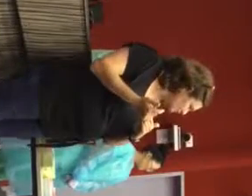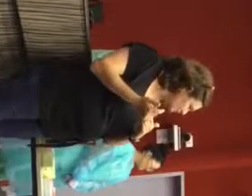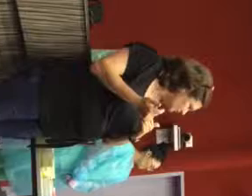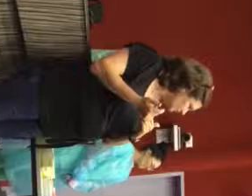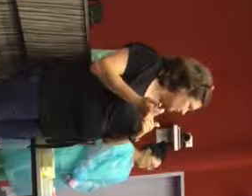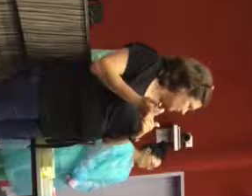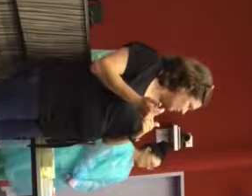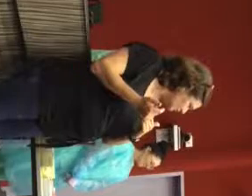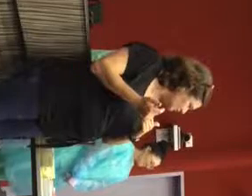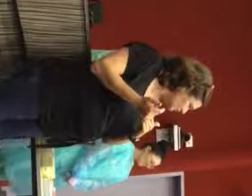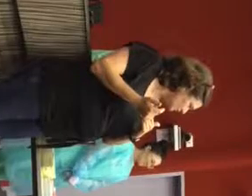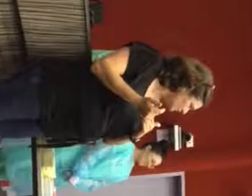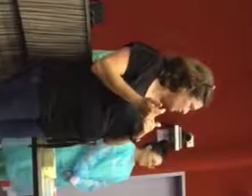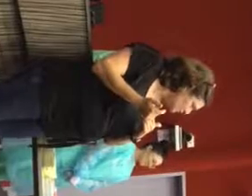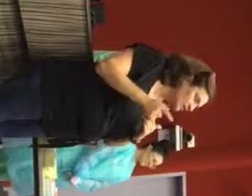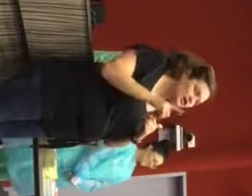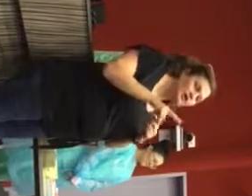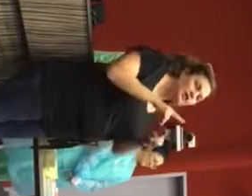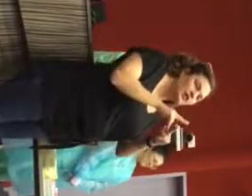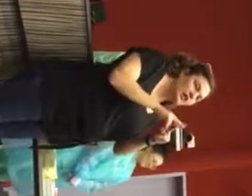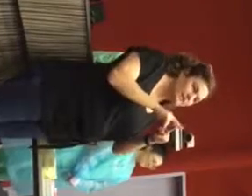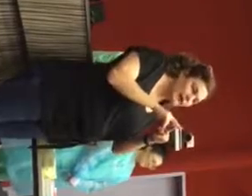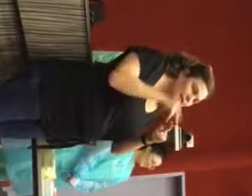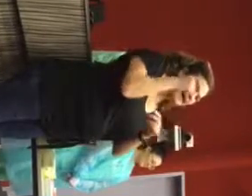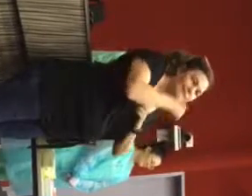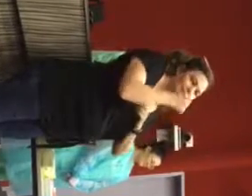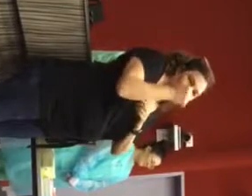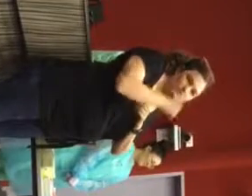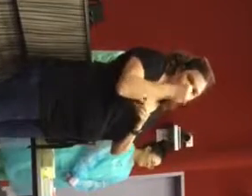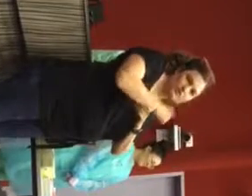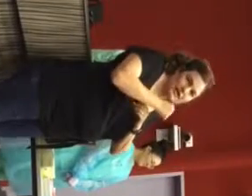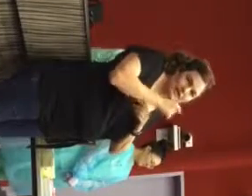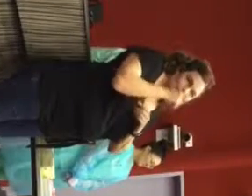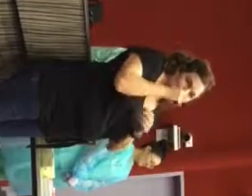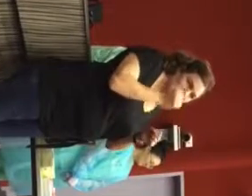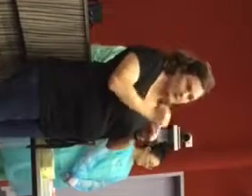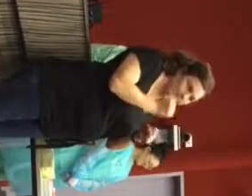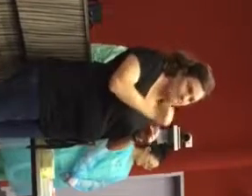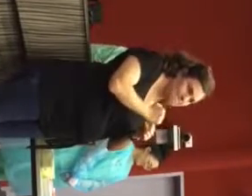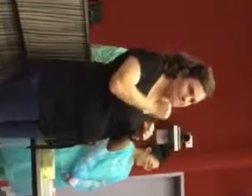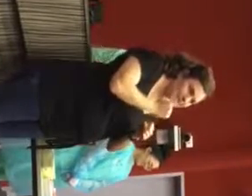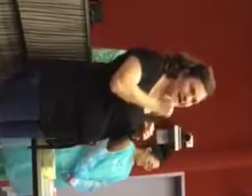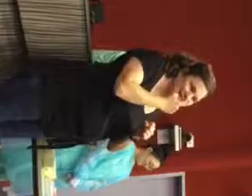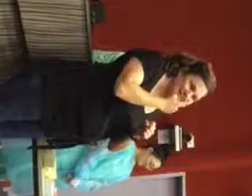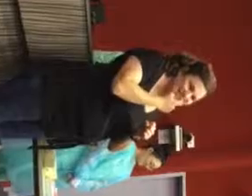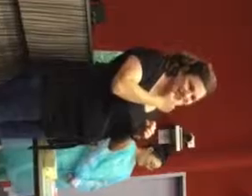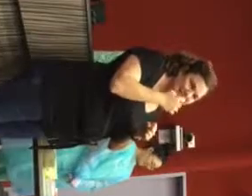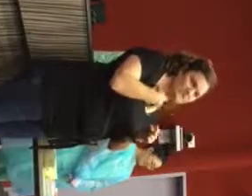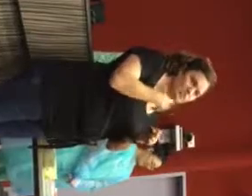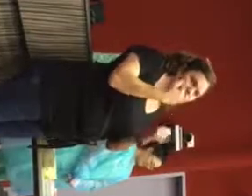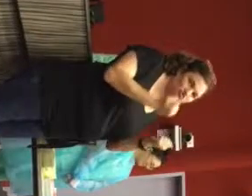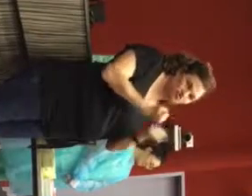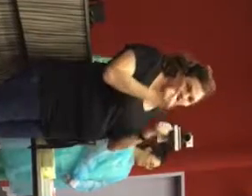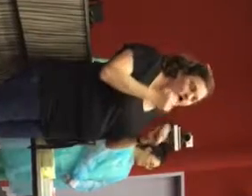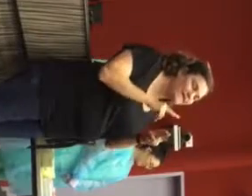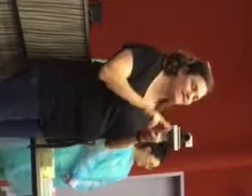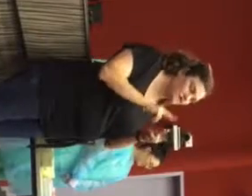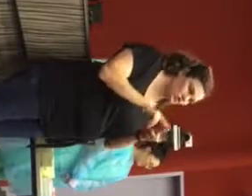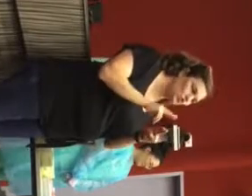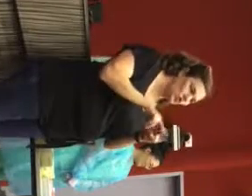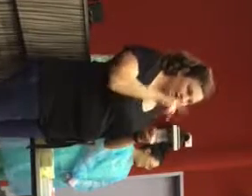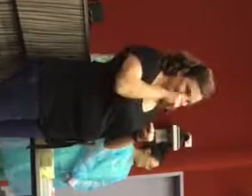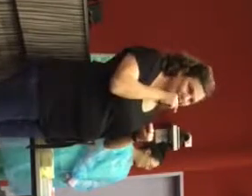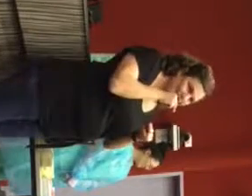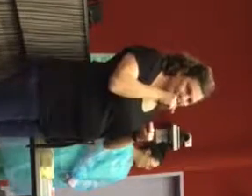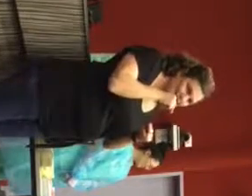teeth, to strengthen that way. So that's where the fluoride toothpaste has its benefit. One of the things that I